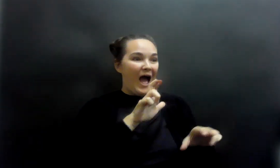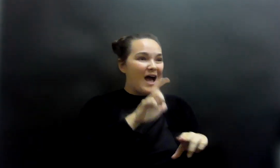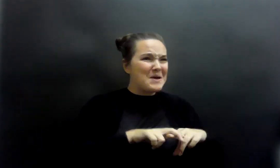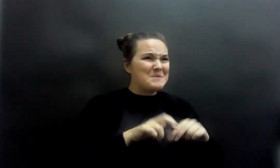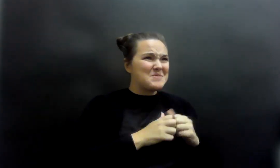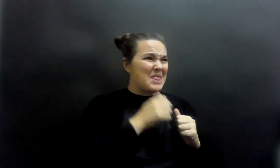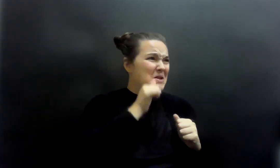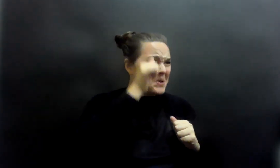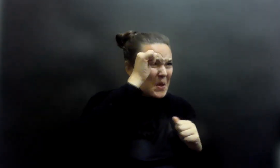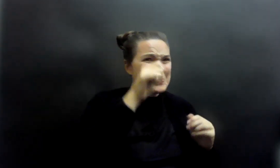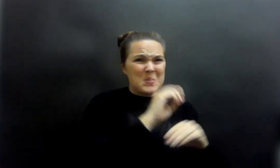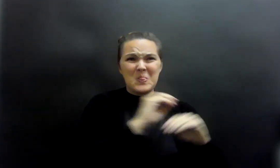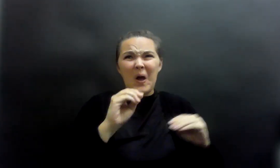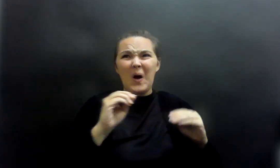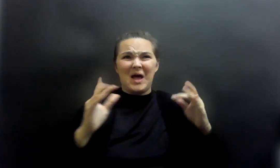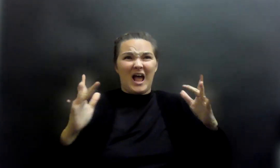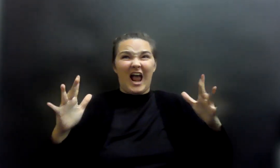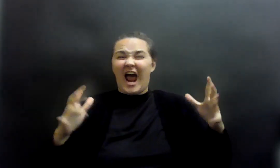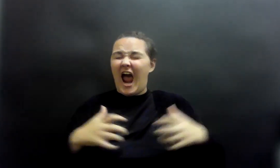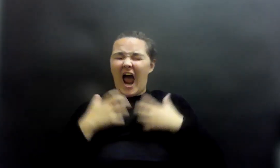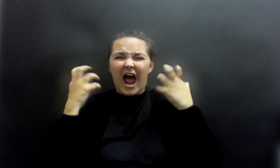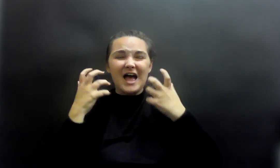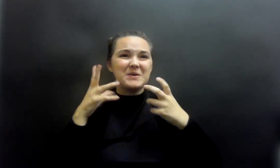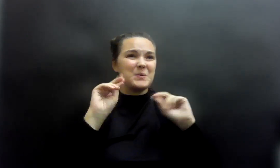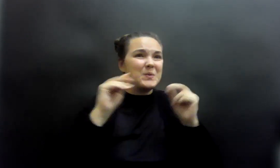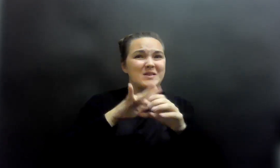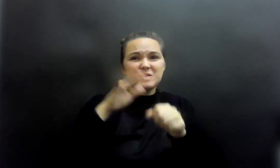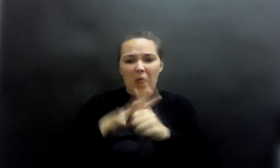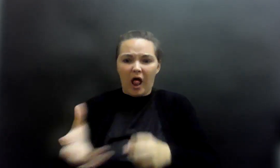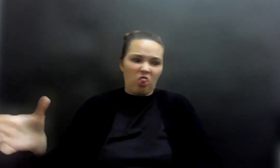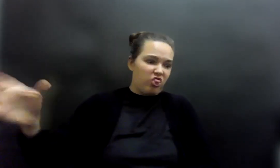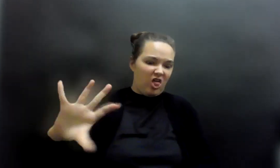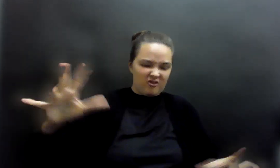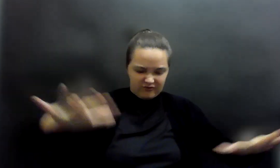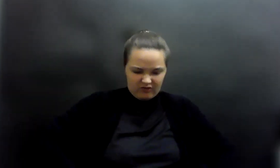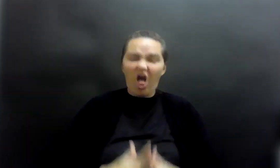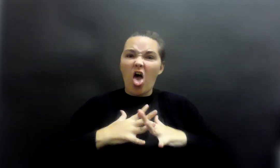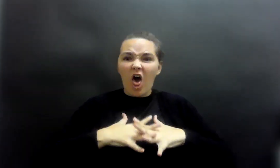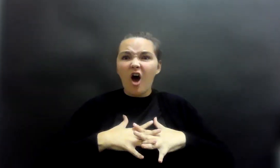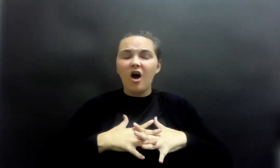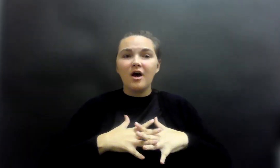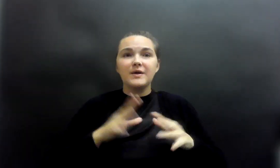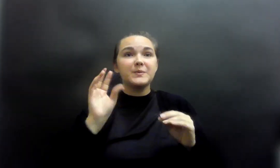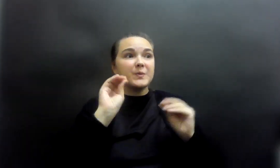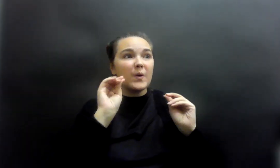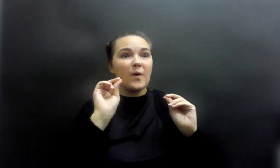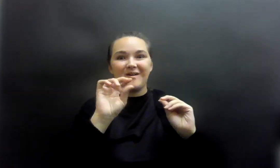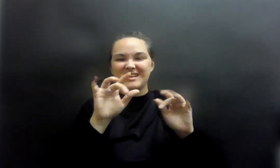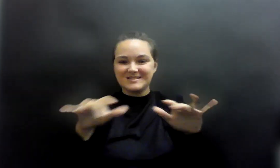No squealing, no soda spilled on his lap, no grubby fingers stealing his cornbread.